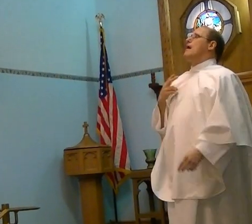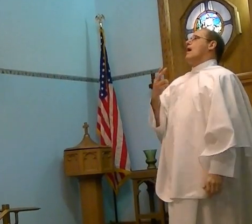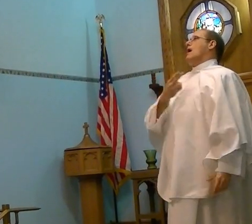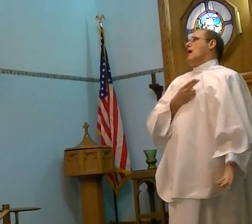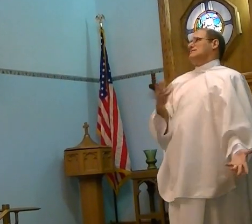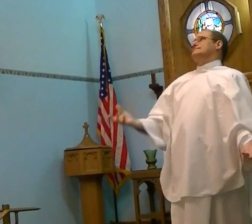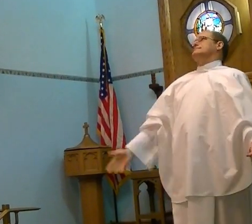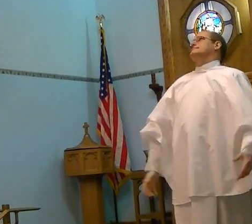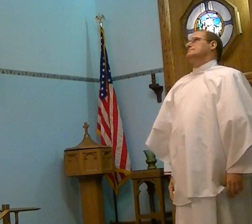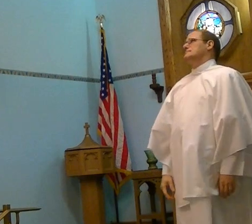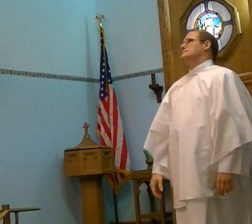us.